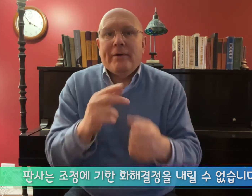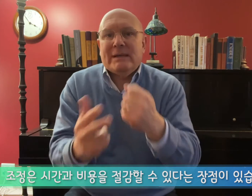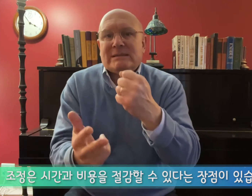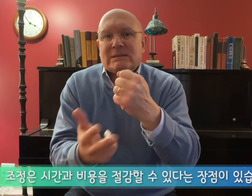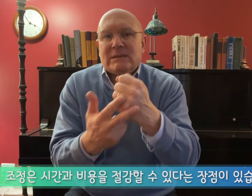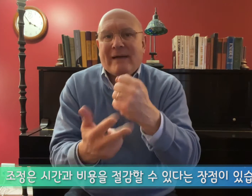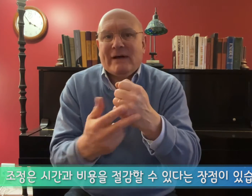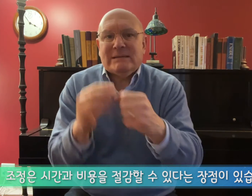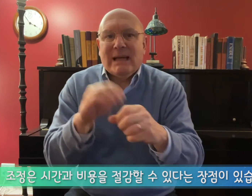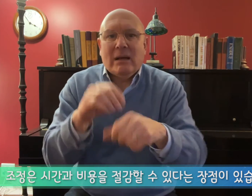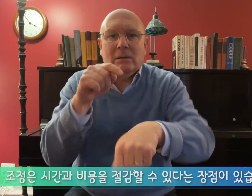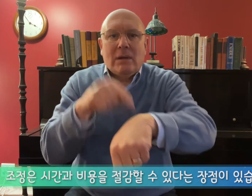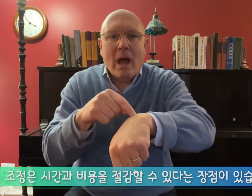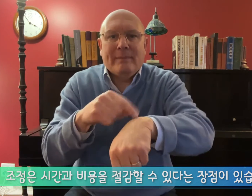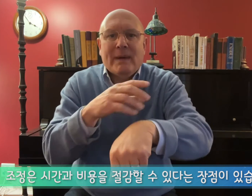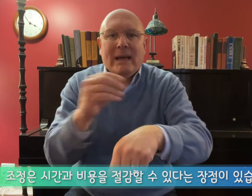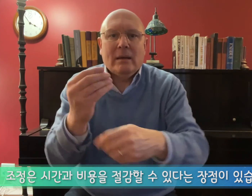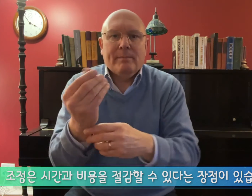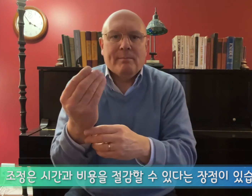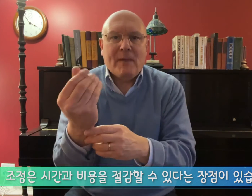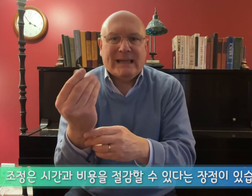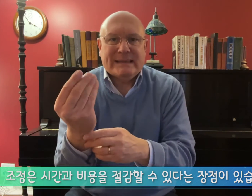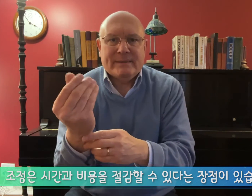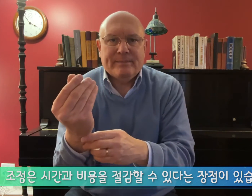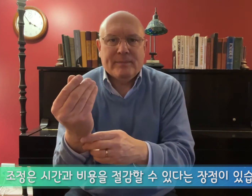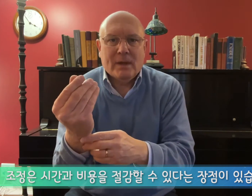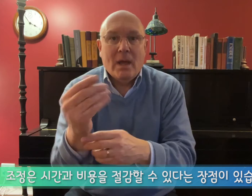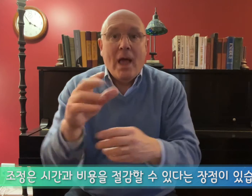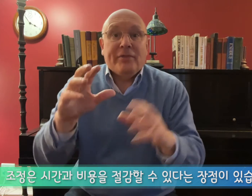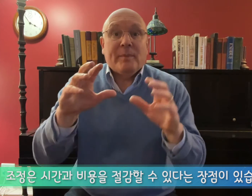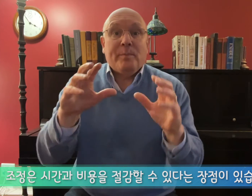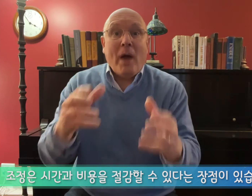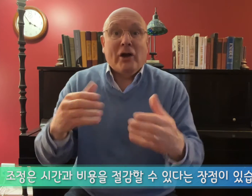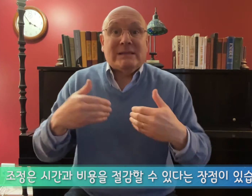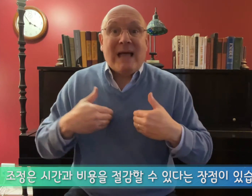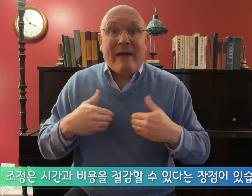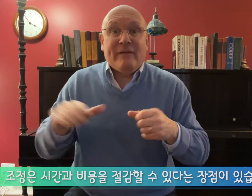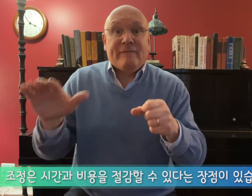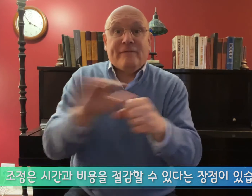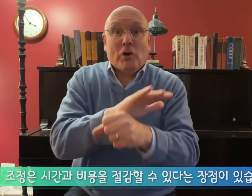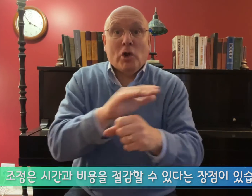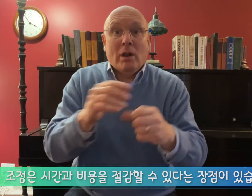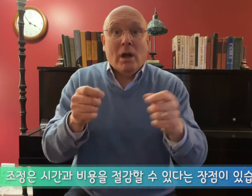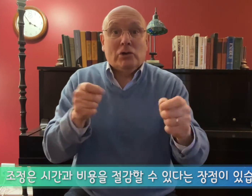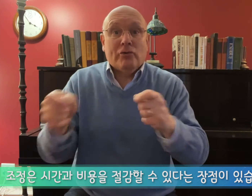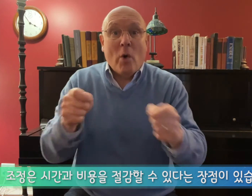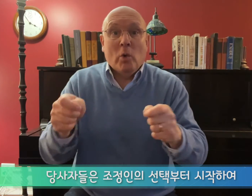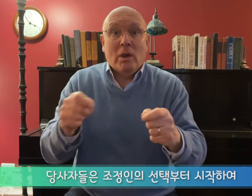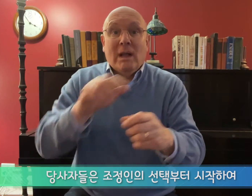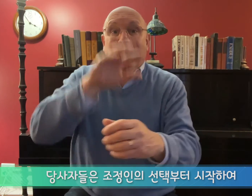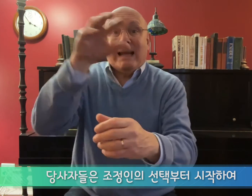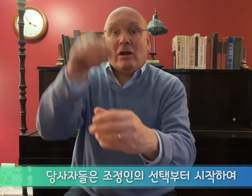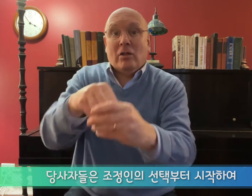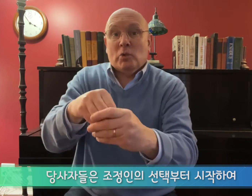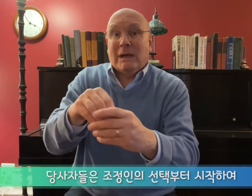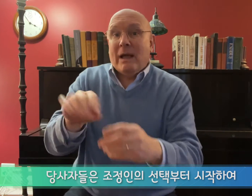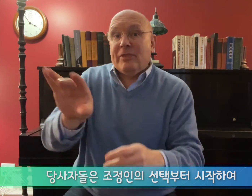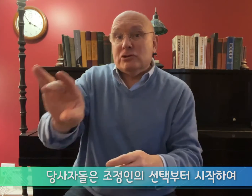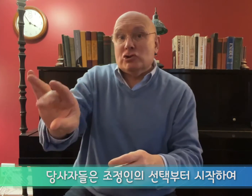The advantages of mediation are savings in time and money. The parties have full